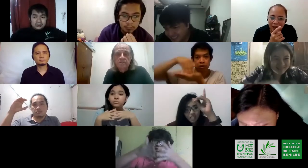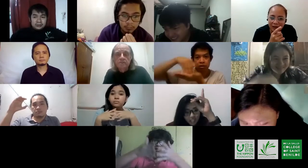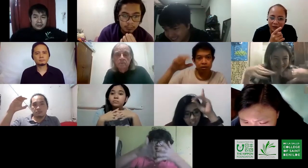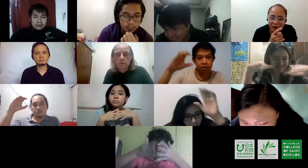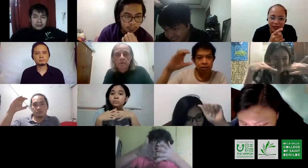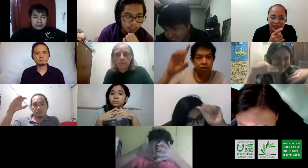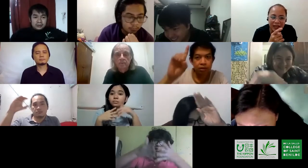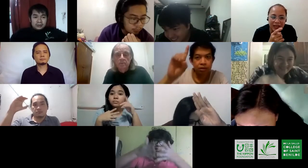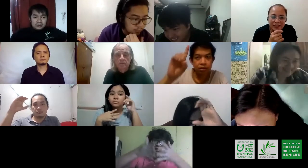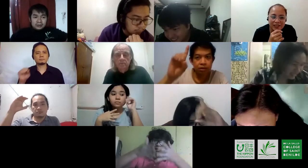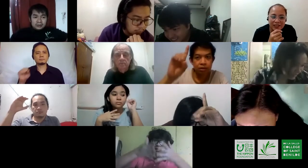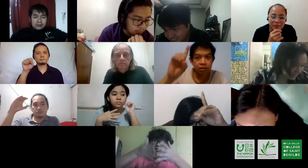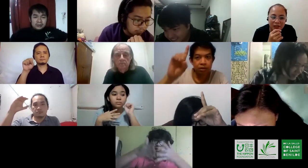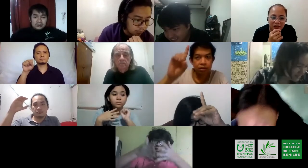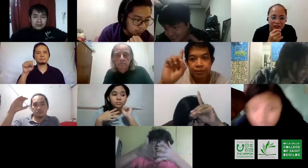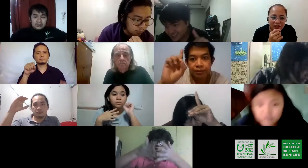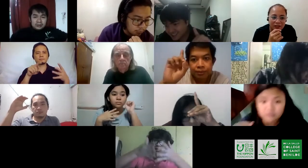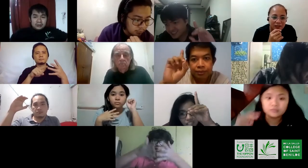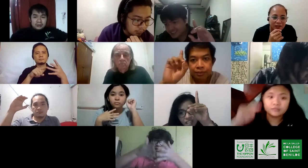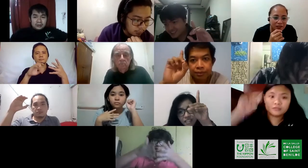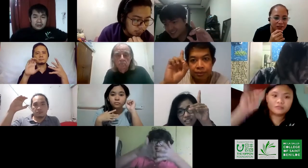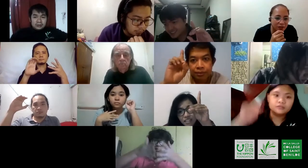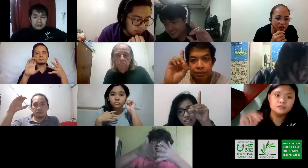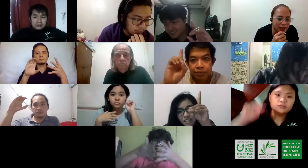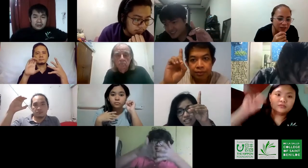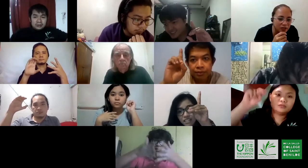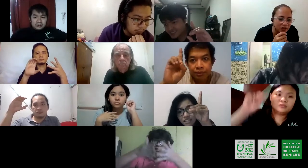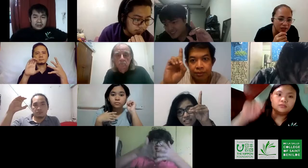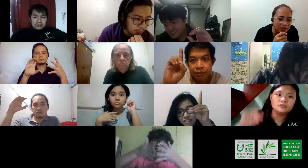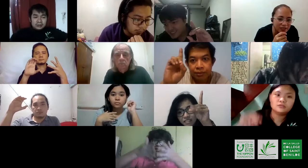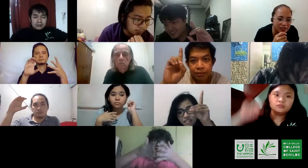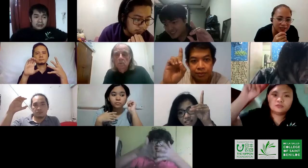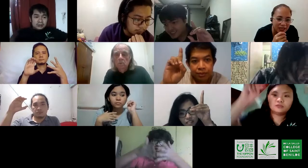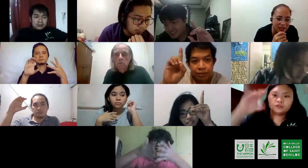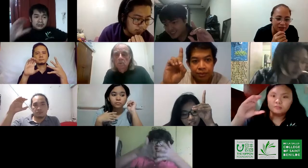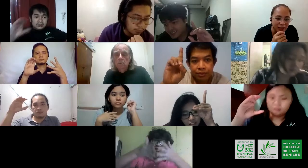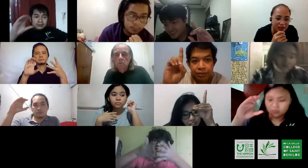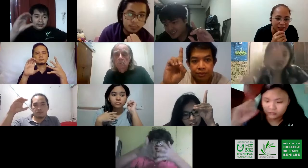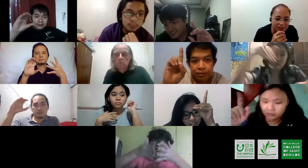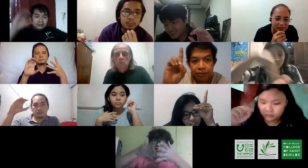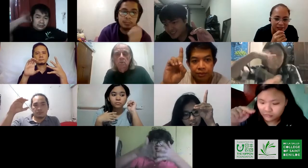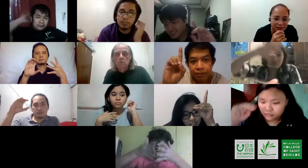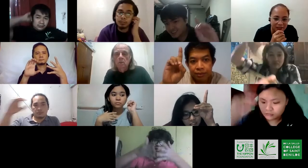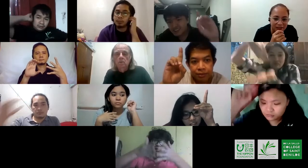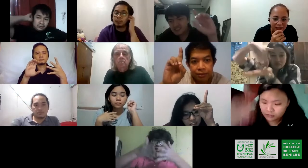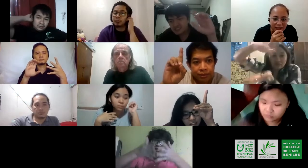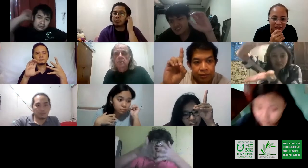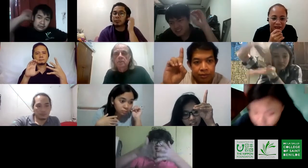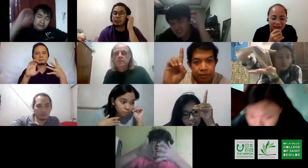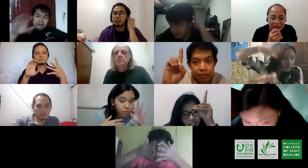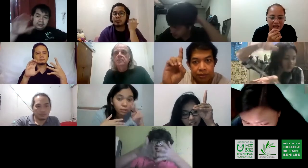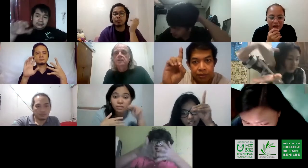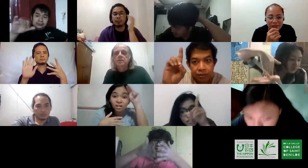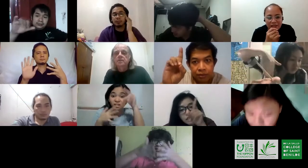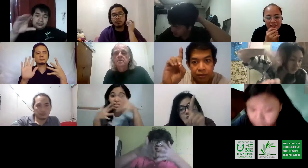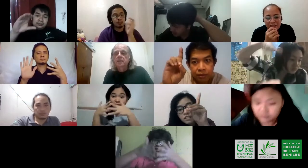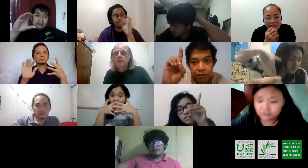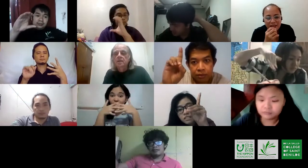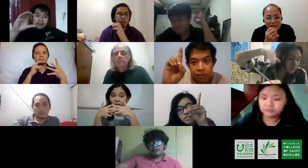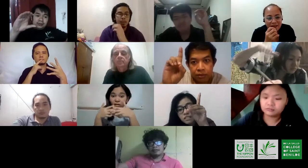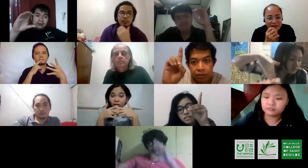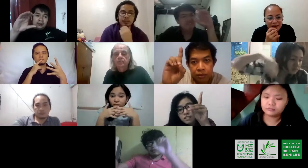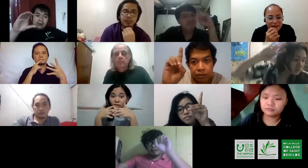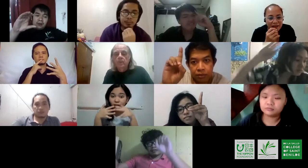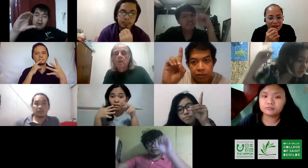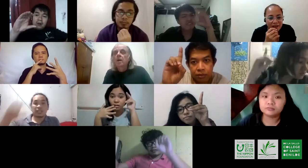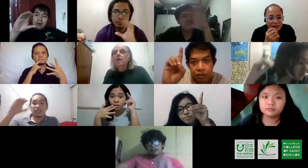Yes. Ray is saying it's in the middle. So the answer is D. Ray is saying No, D. Yami is saying